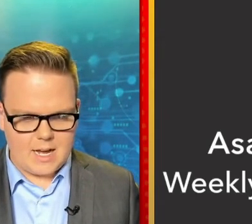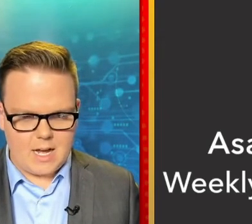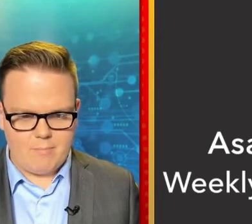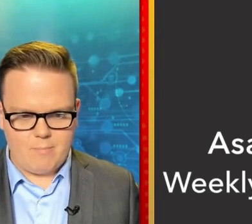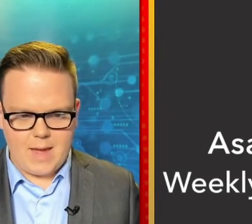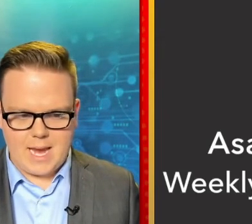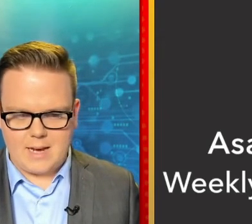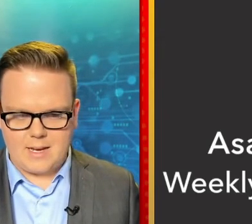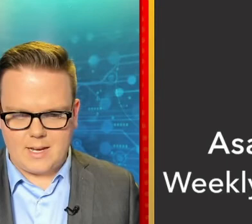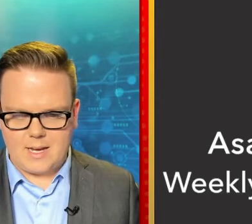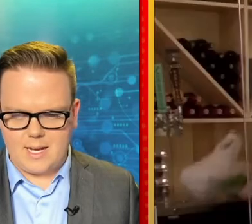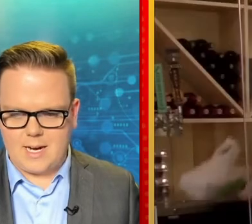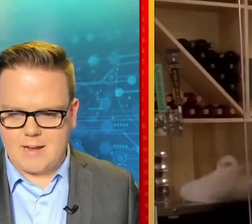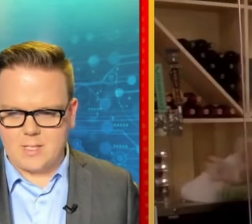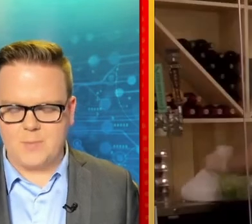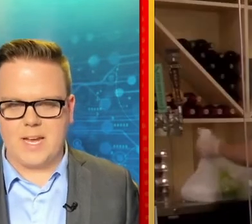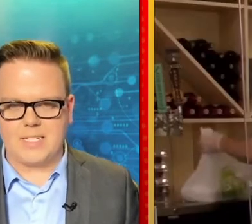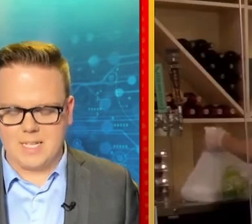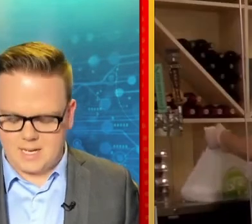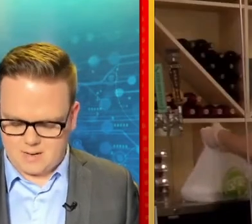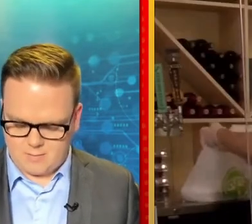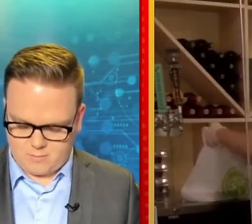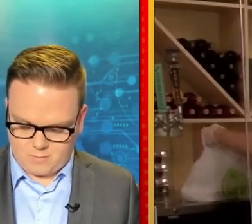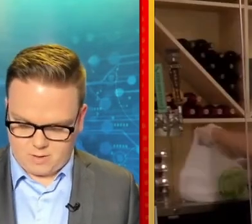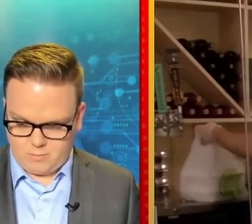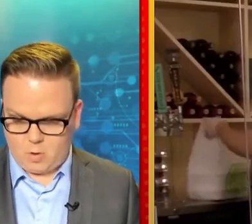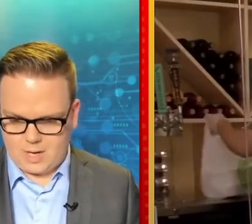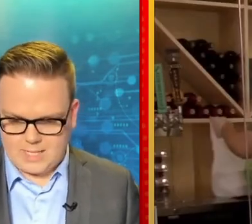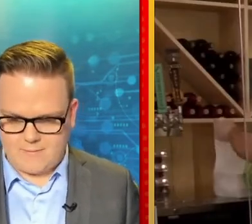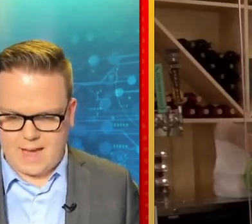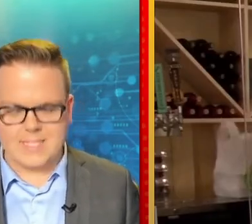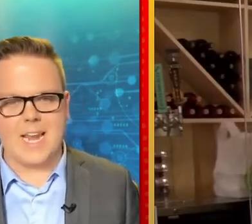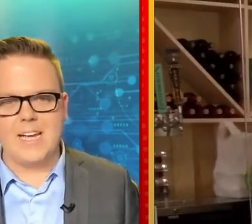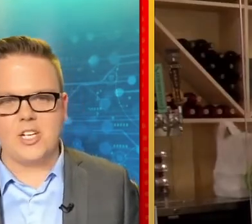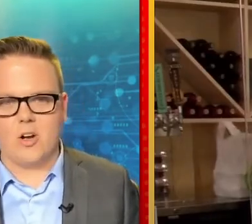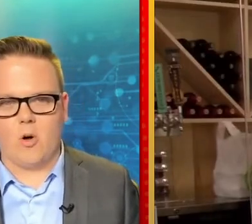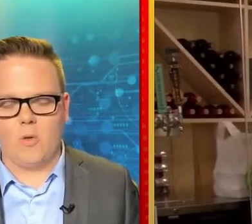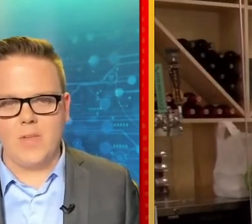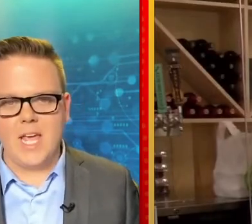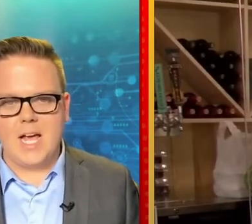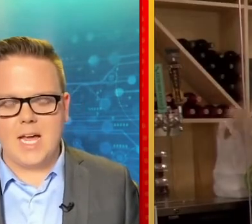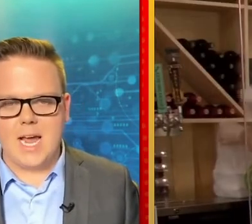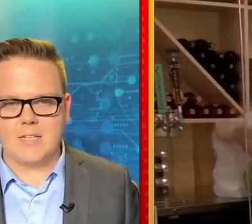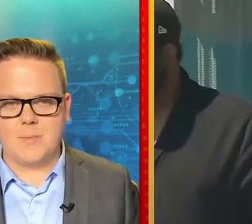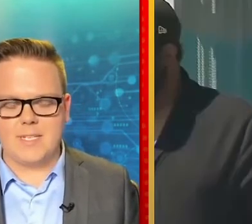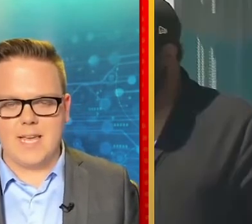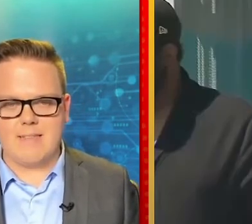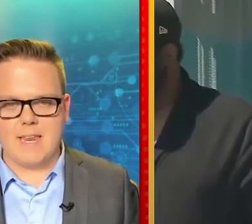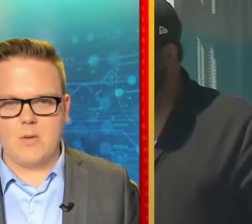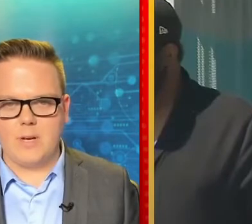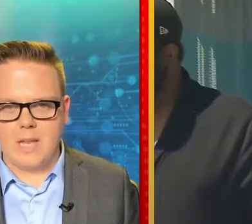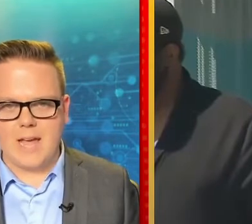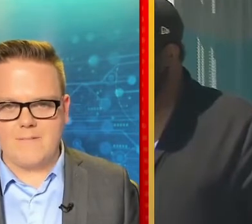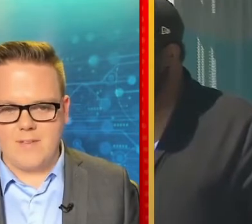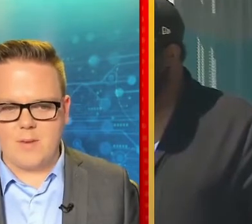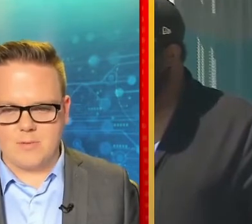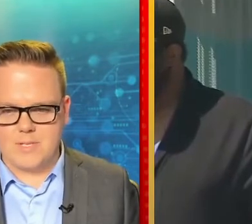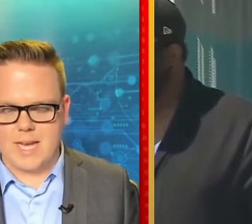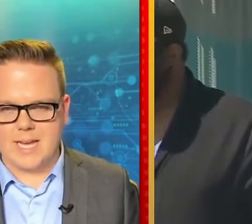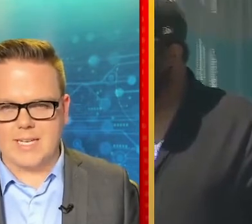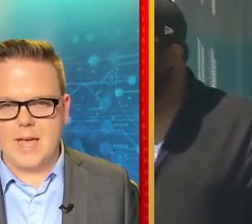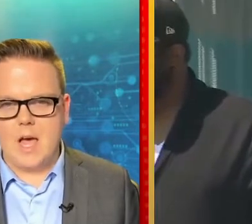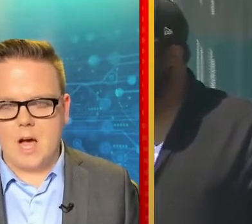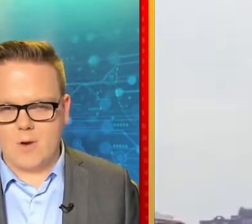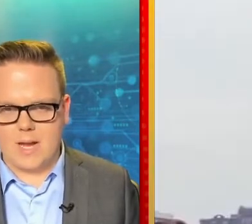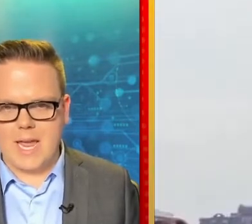today made an announcement, more or less a vaccination goal announcement, saying that he would like